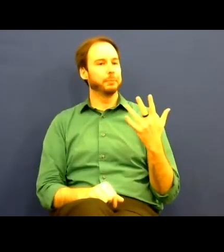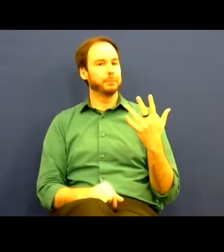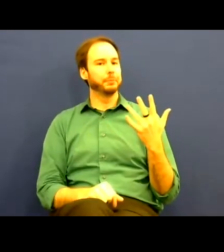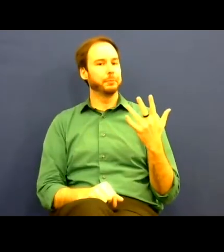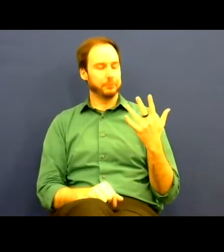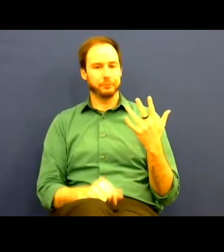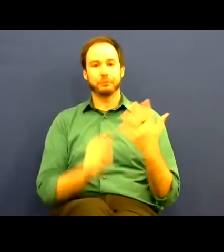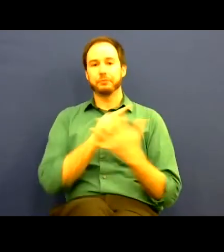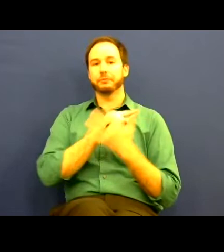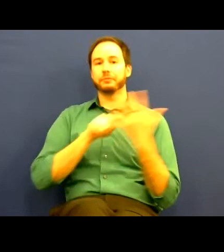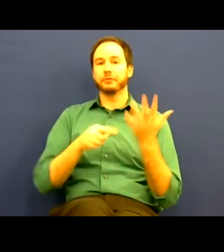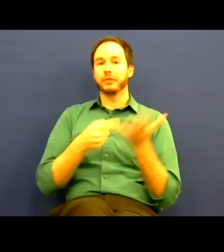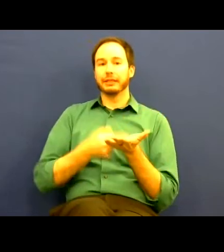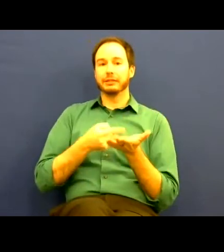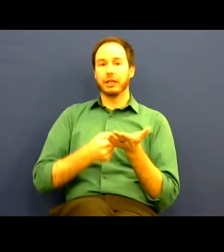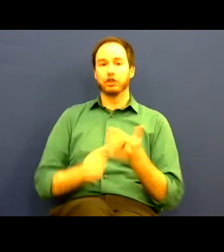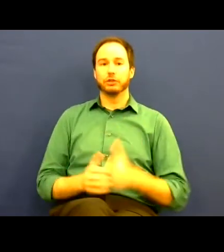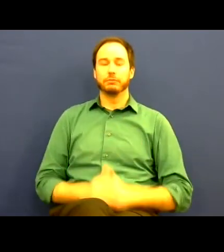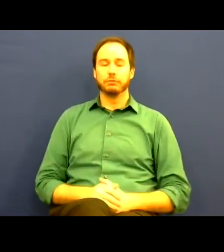Any further discussion?